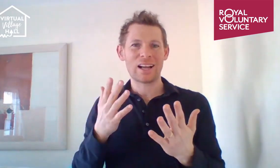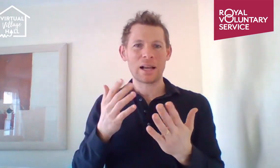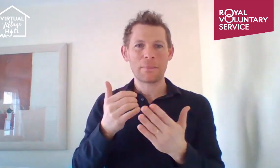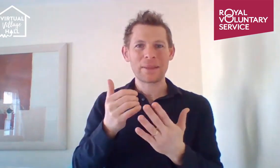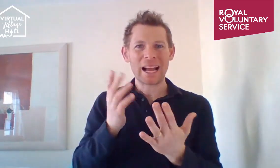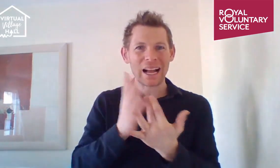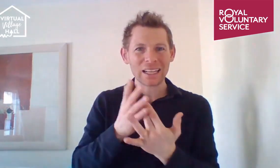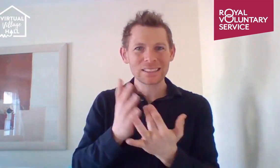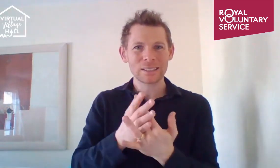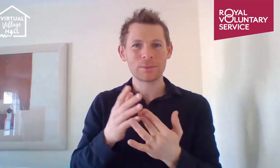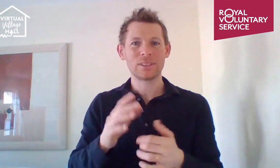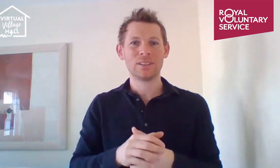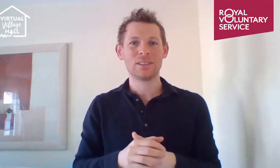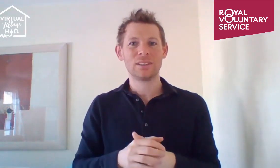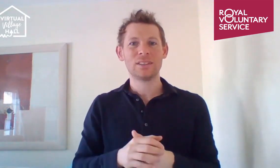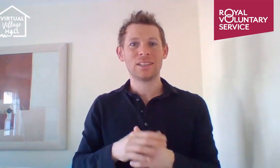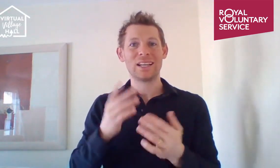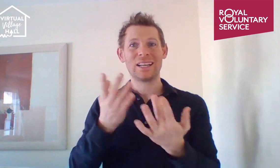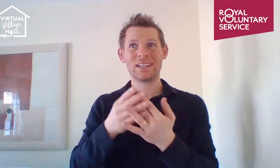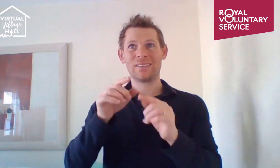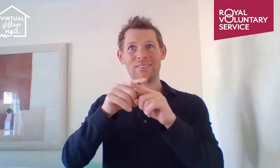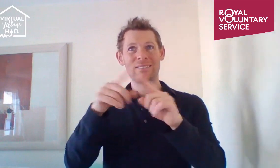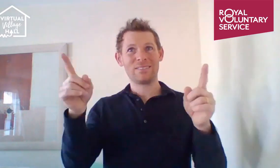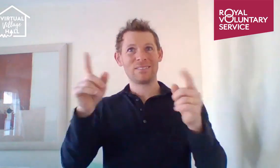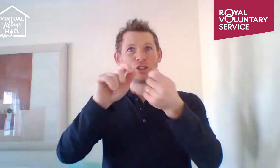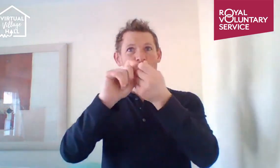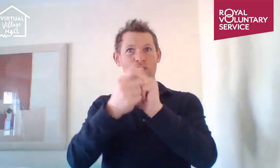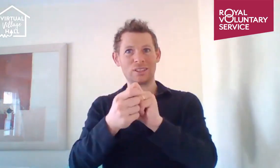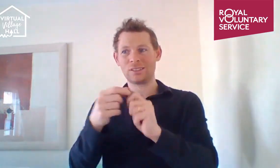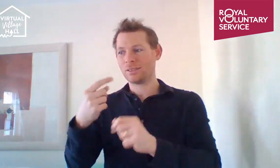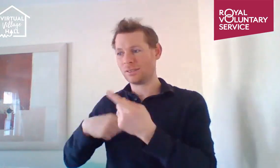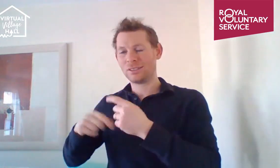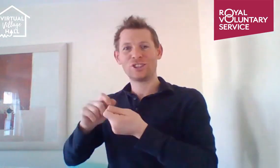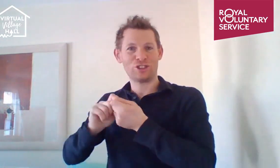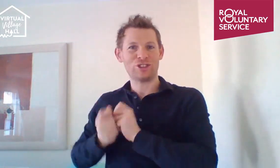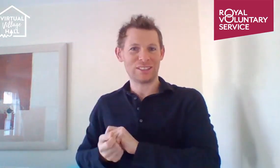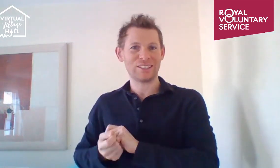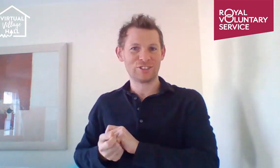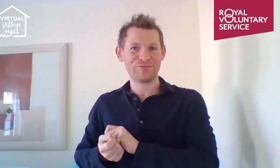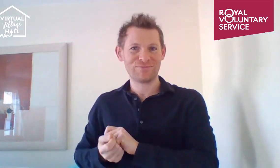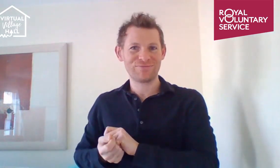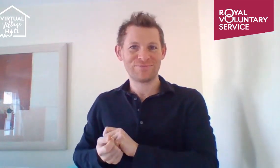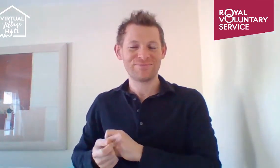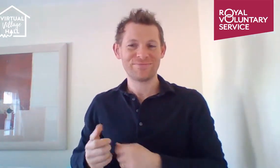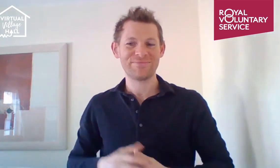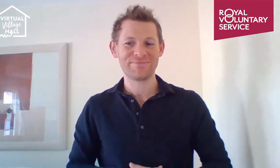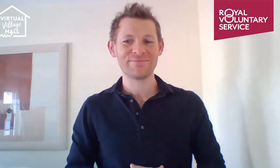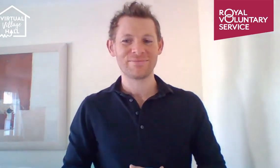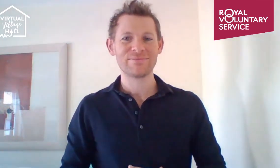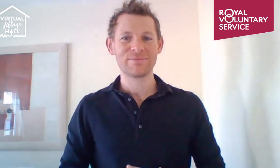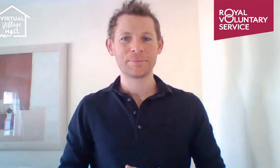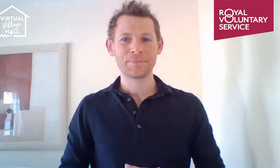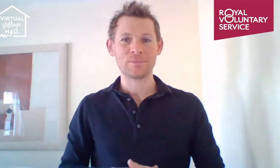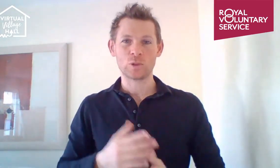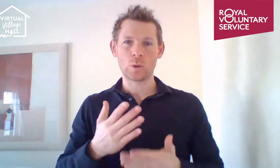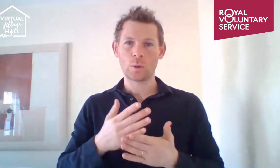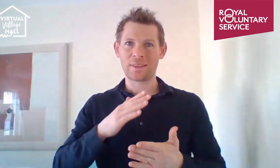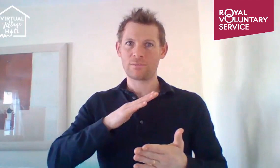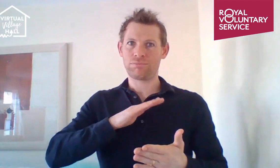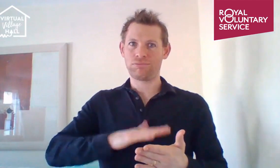need, it's a must, and accessibility is so important for them. so that we can make sure that deaf people and deaf children